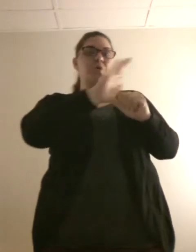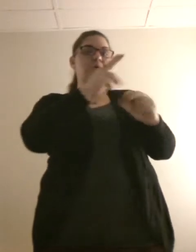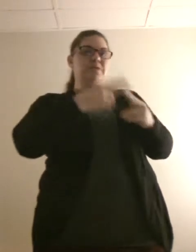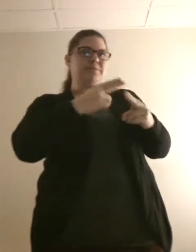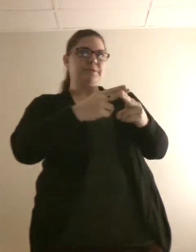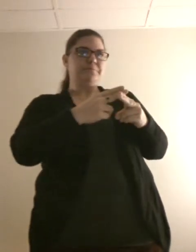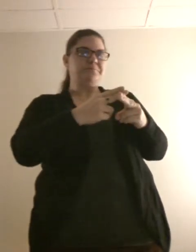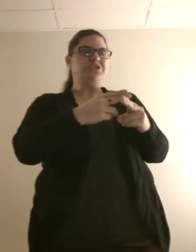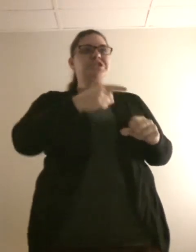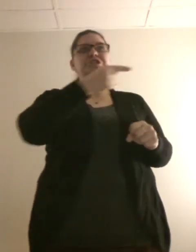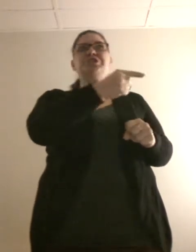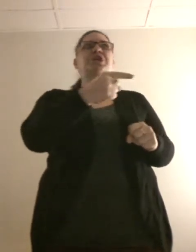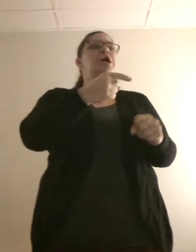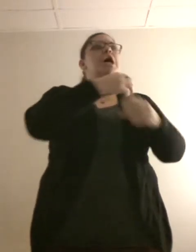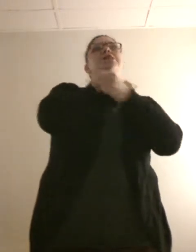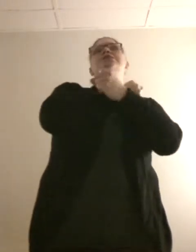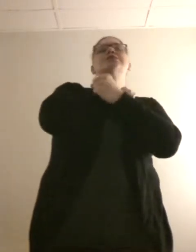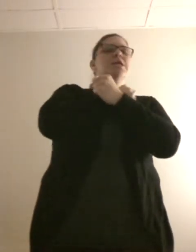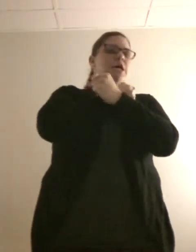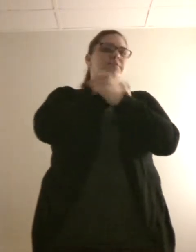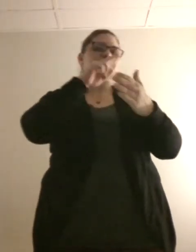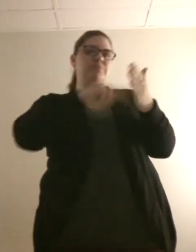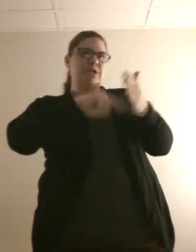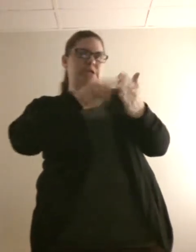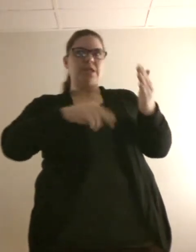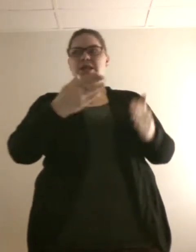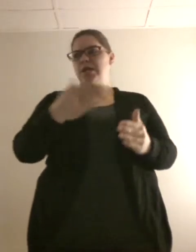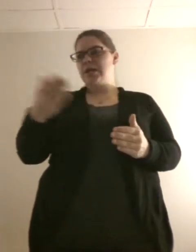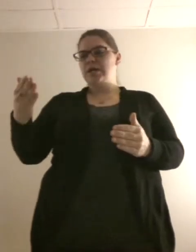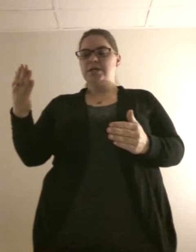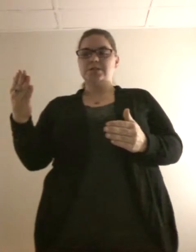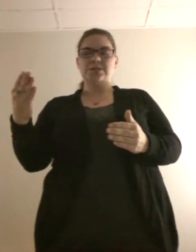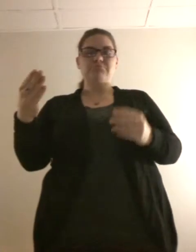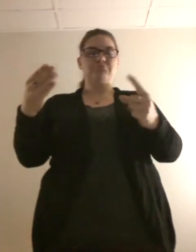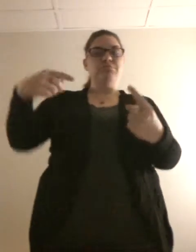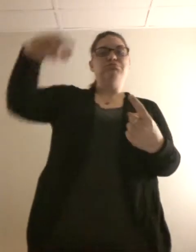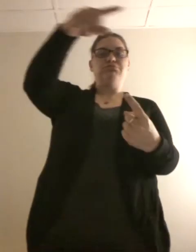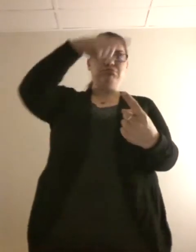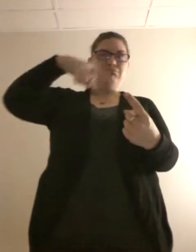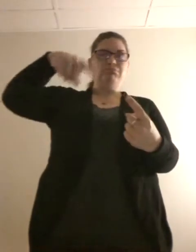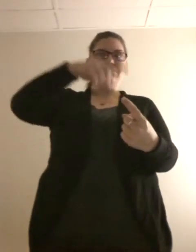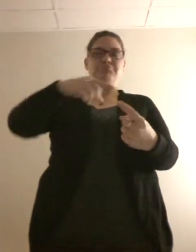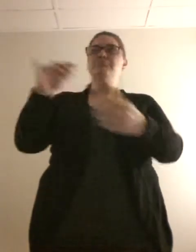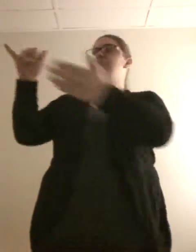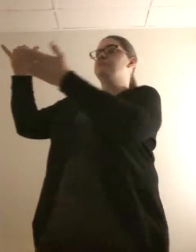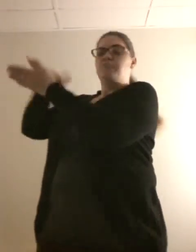the things that were around her. When she was in New York, she painted about the big city. And we have